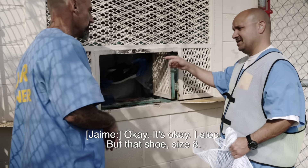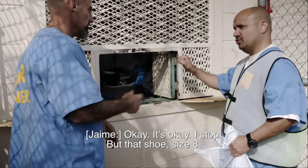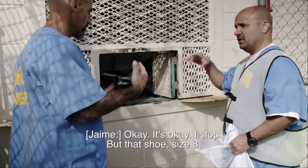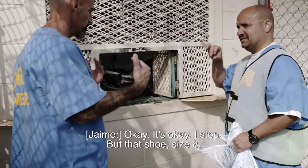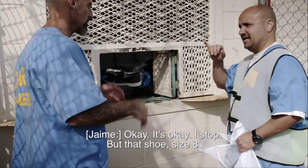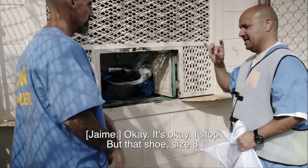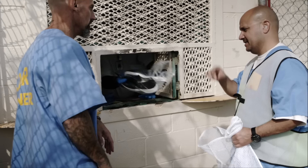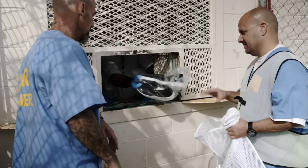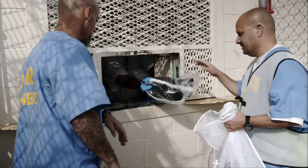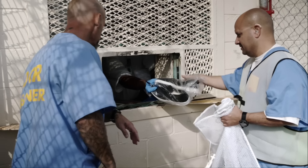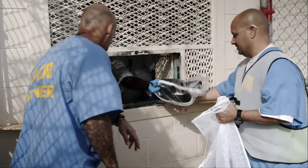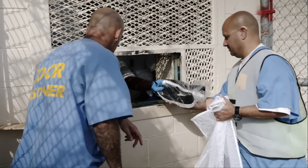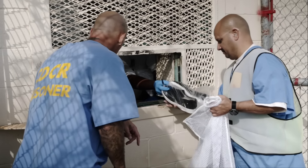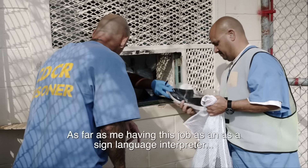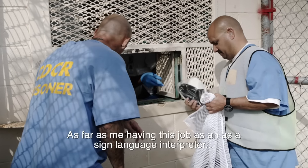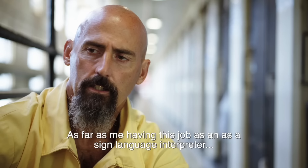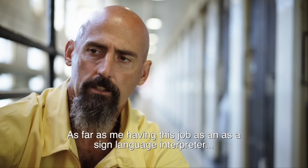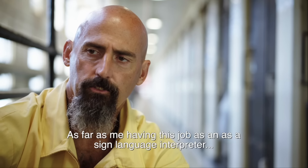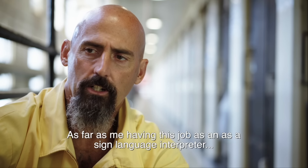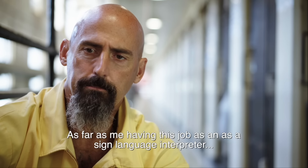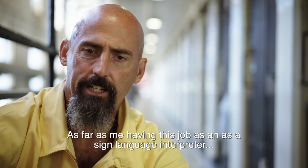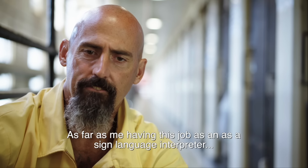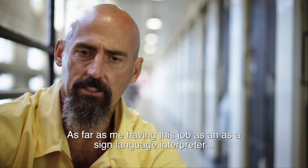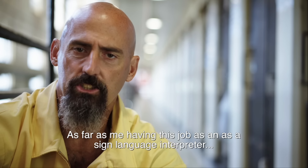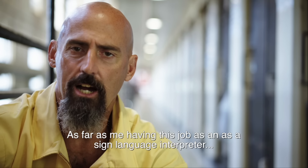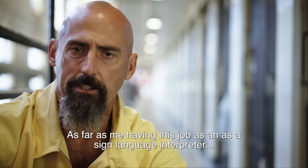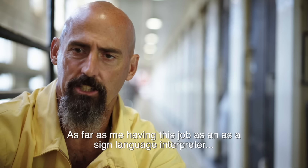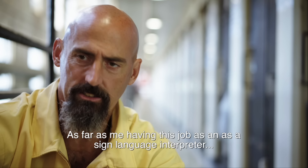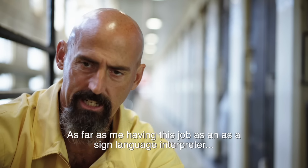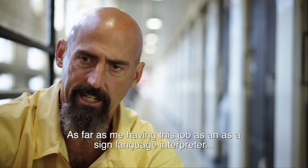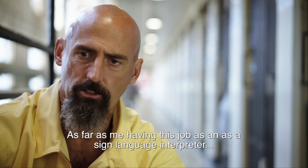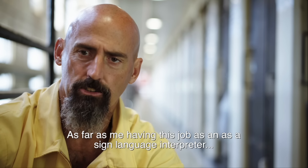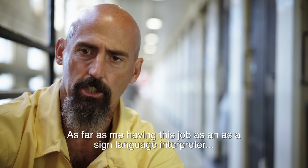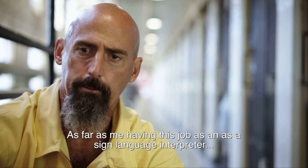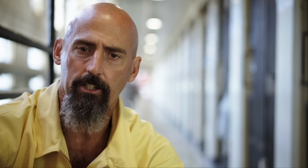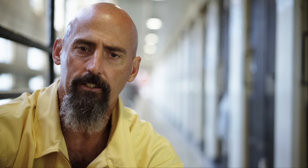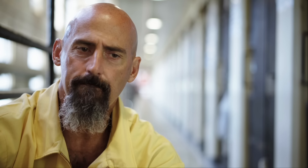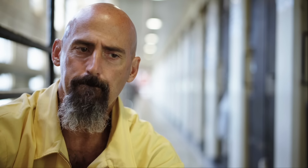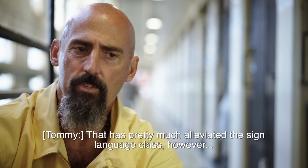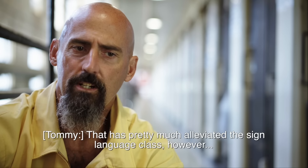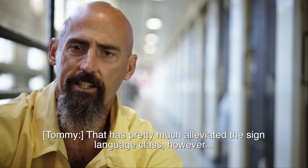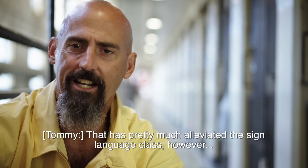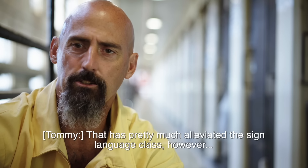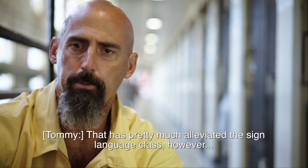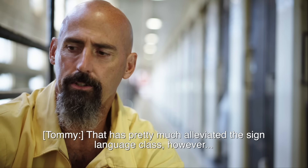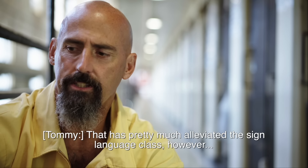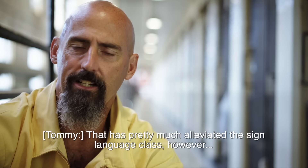that's you, like it. As far as me having this job as a sign language interpreter, that has